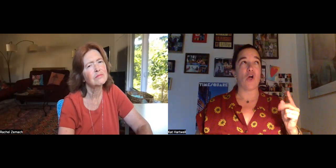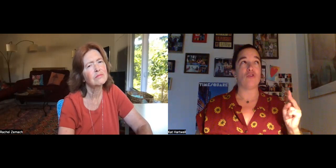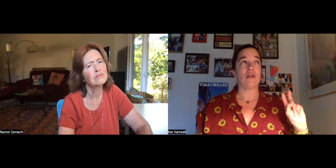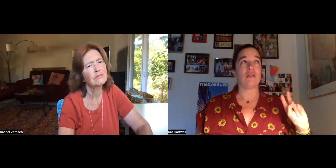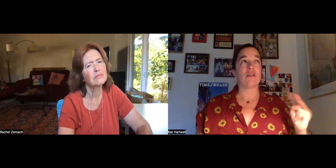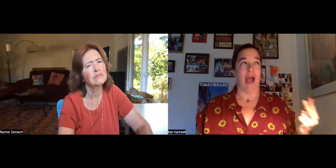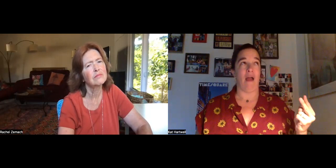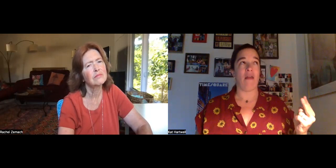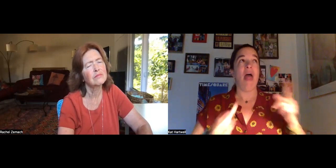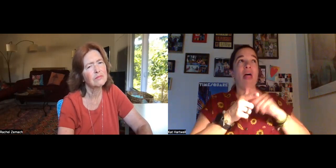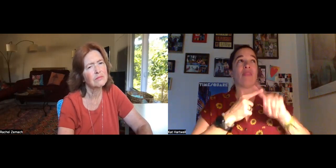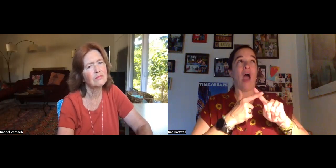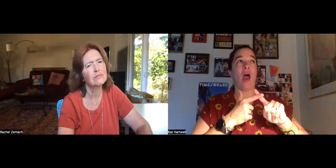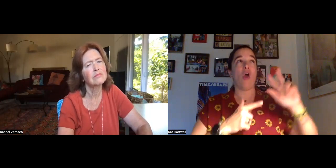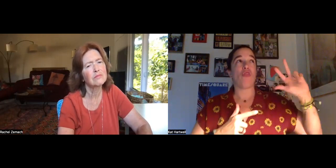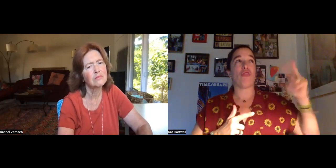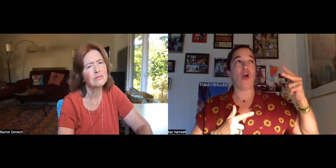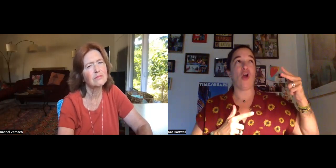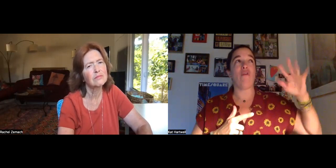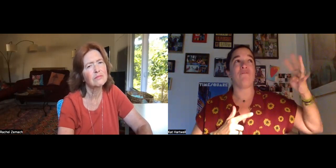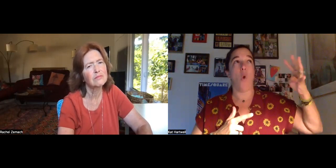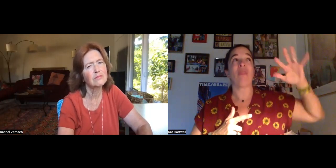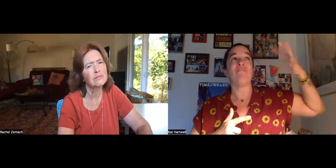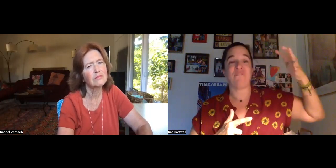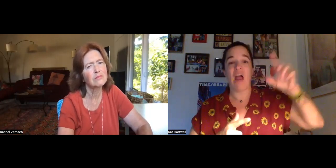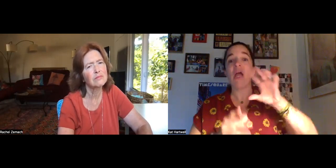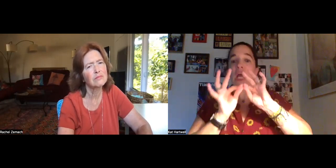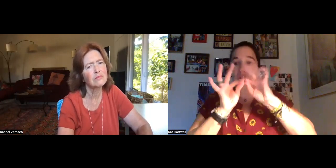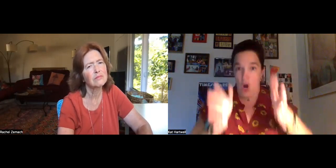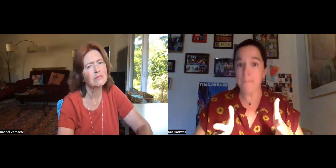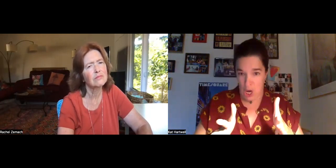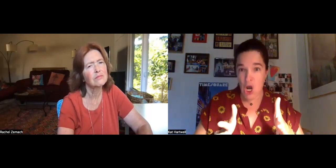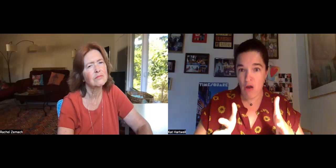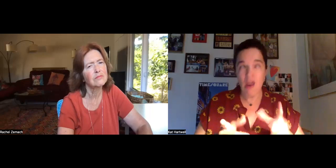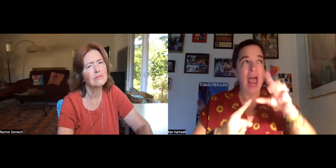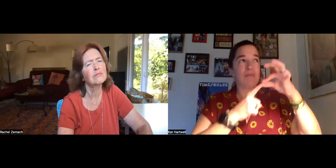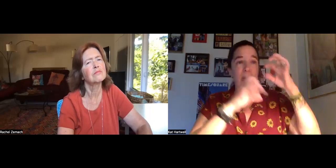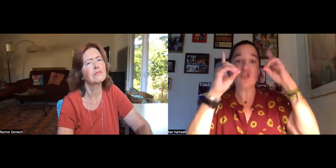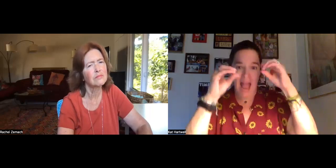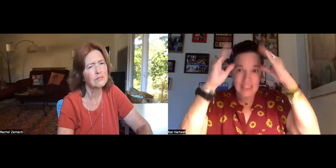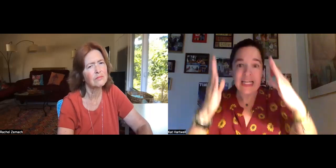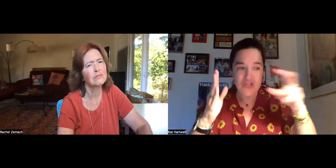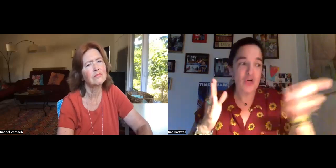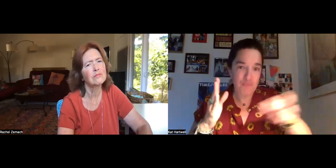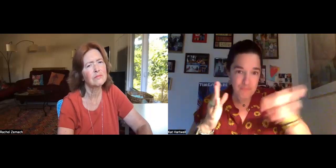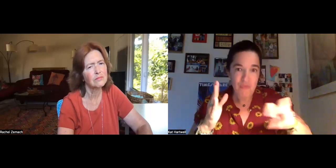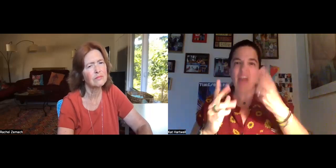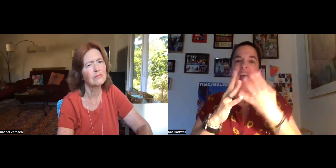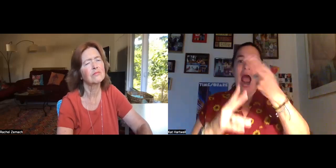first, second, then third, fourth, fifth, interpreter, special ed teacher, the